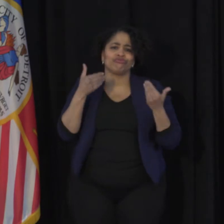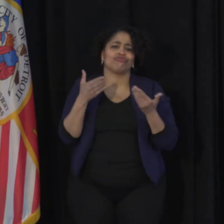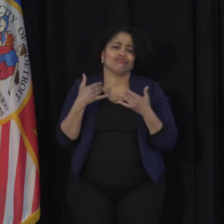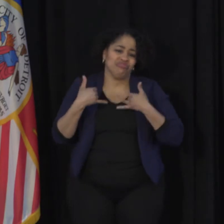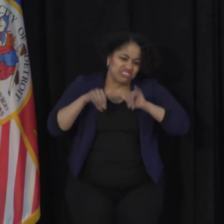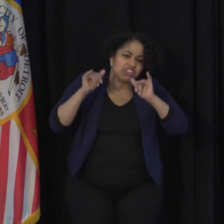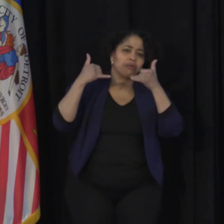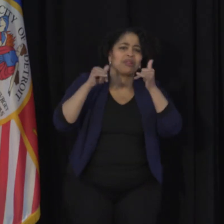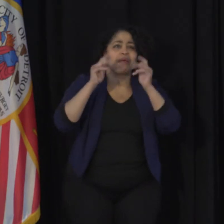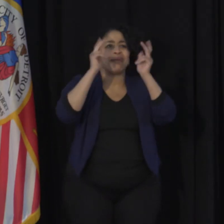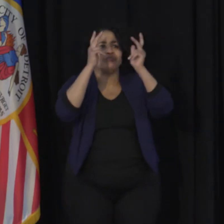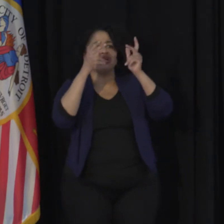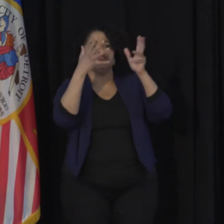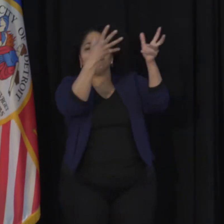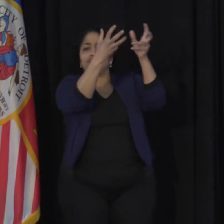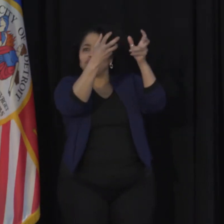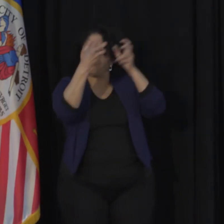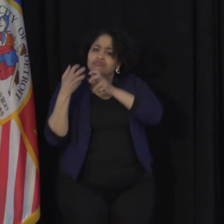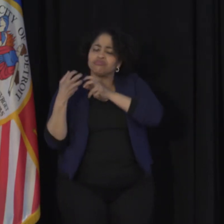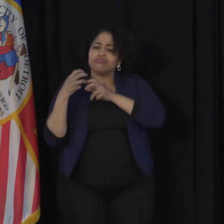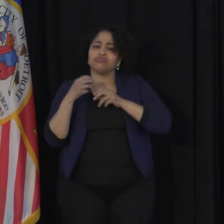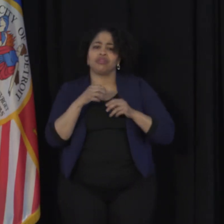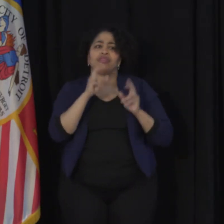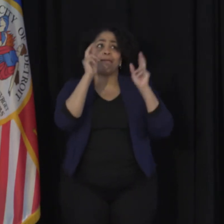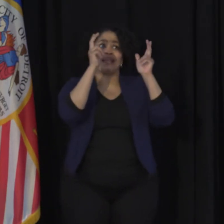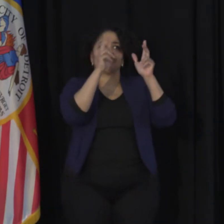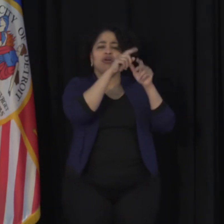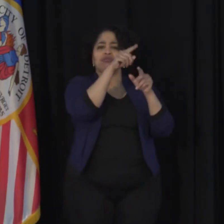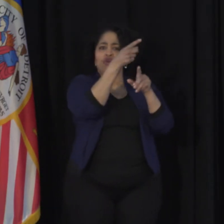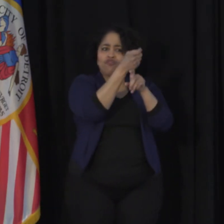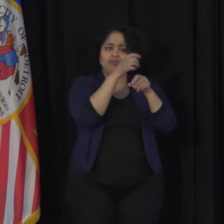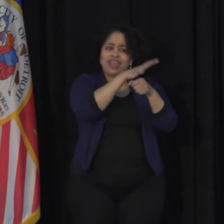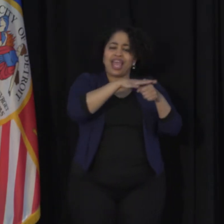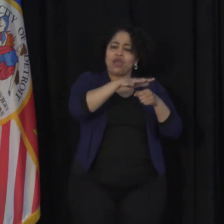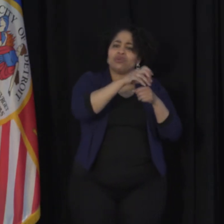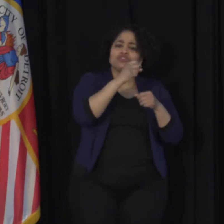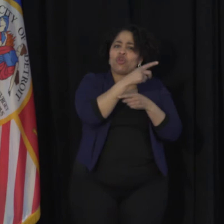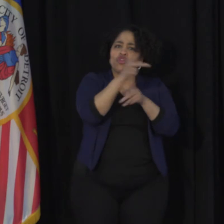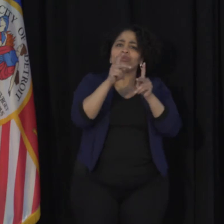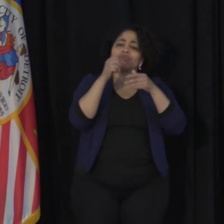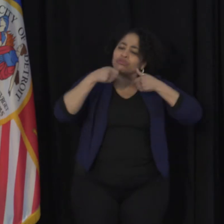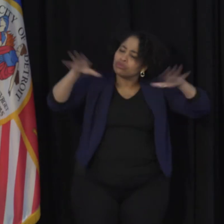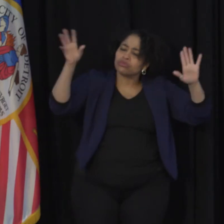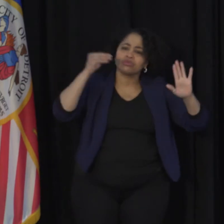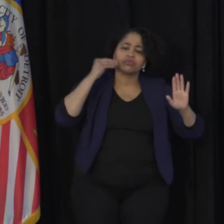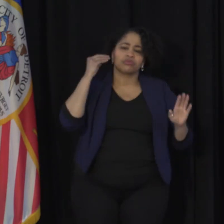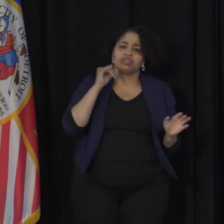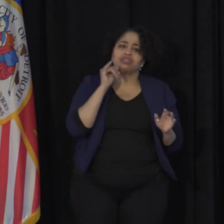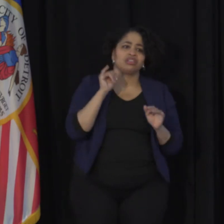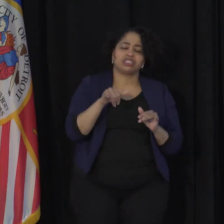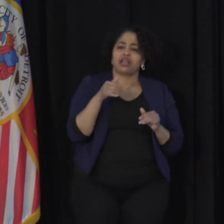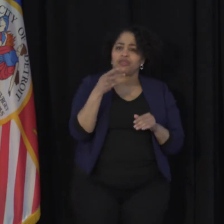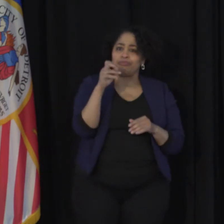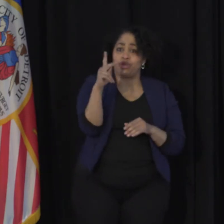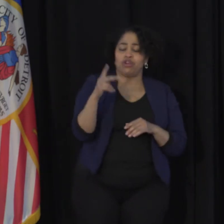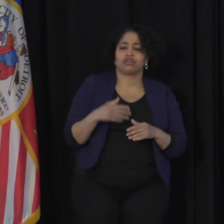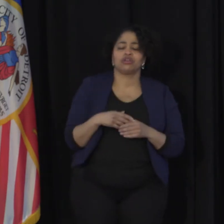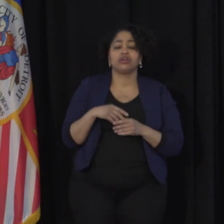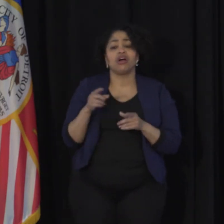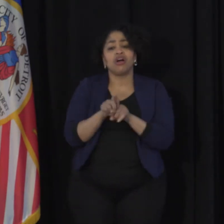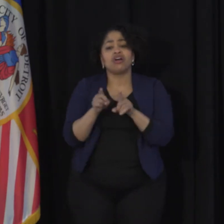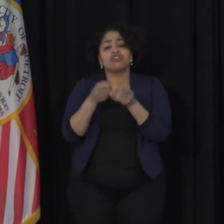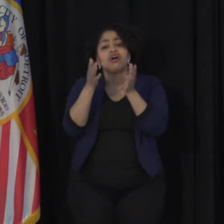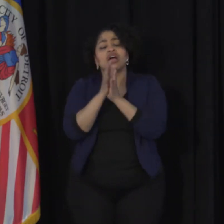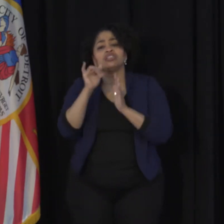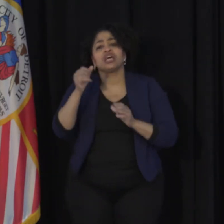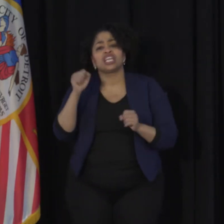and start to remove those rims from those areas so that we can get those groups to disperse. And I'm also going to be asking that